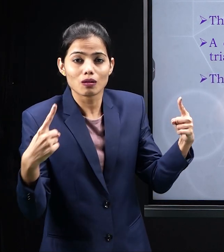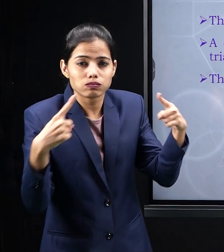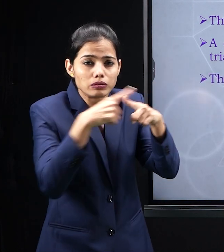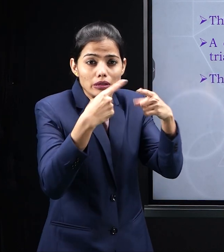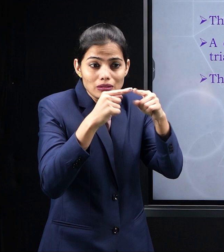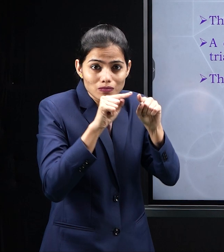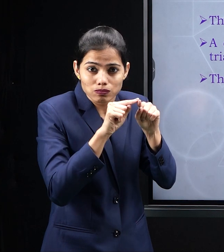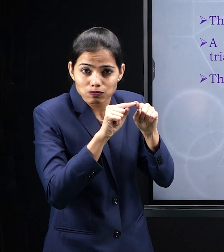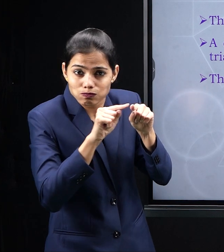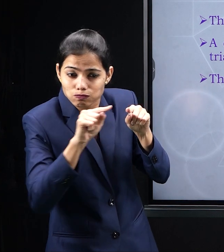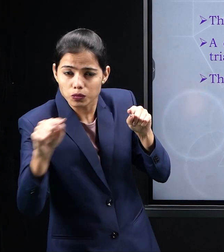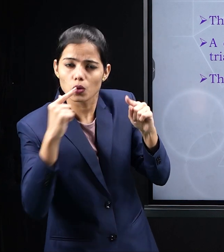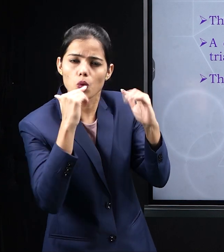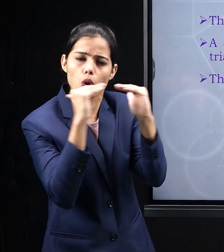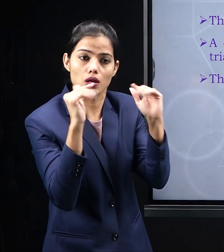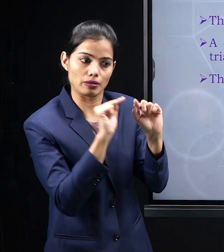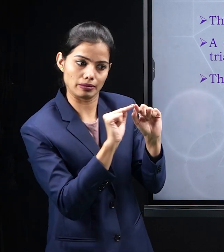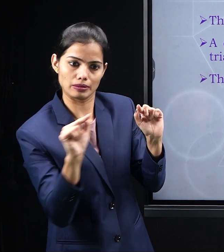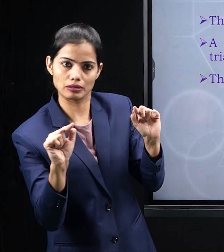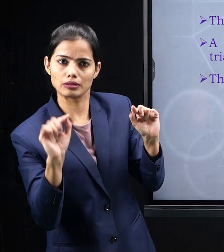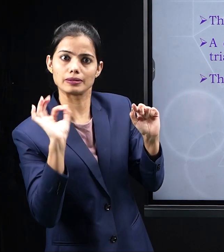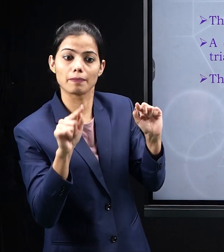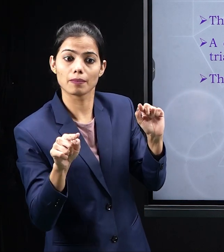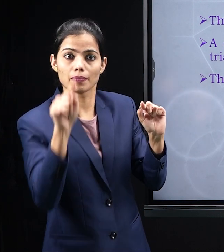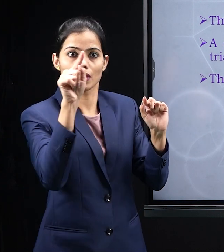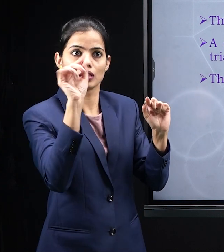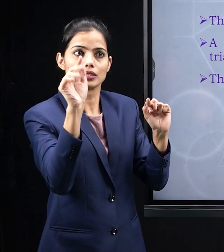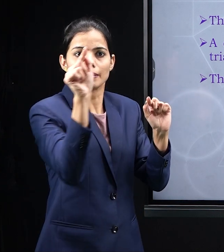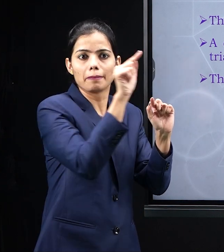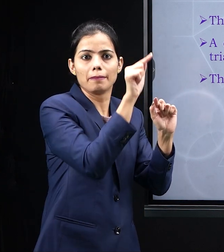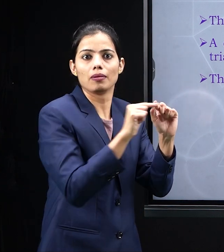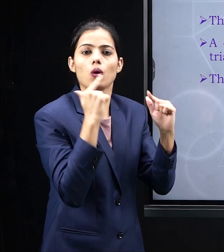The opposite sides of parallelogram are equal.